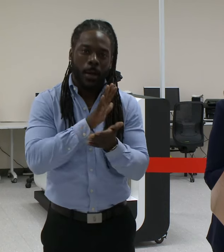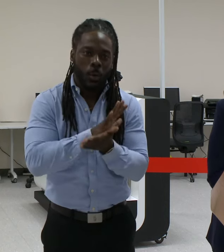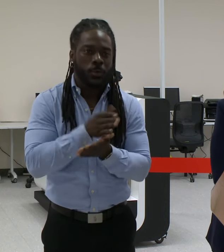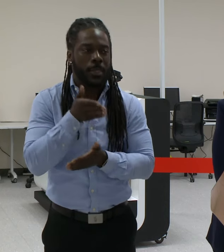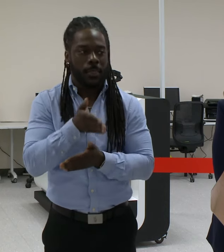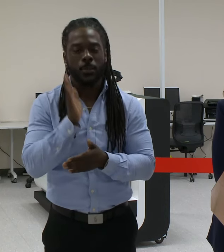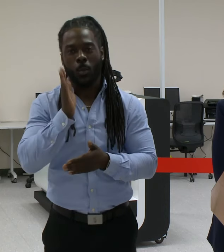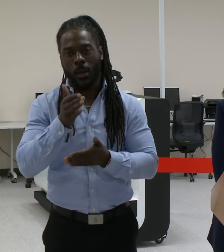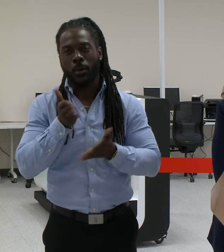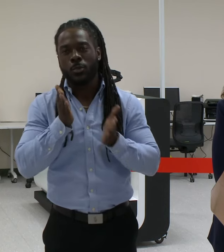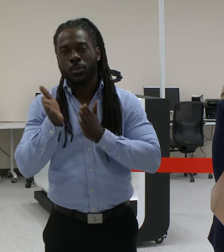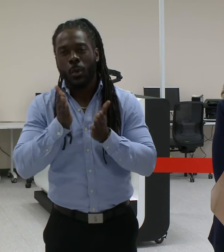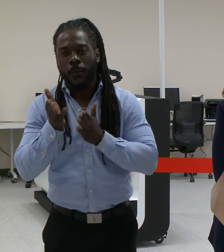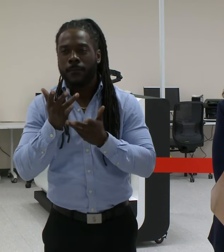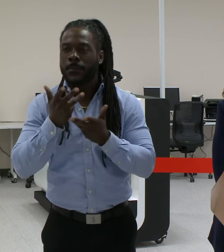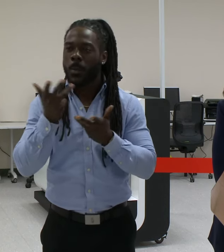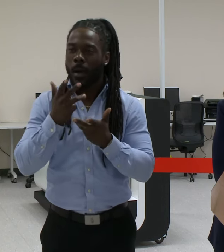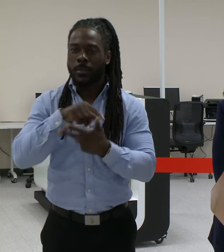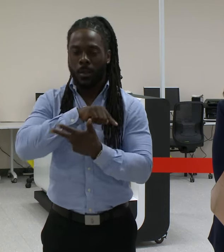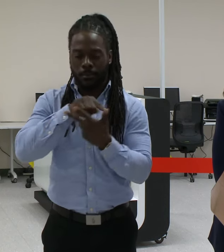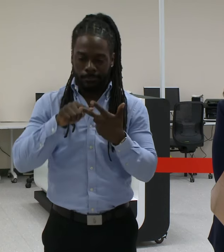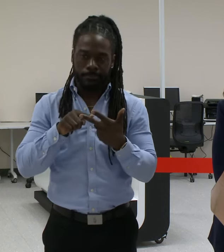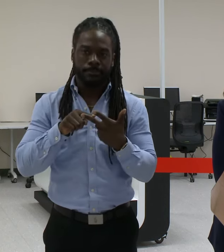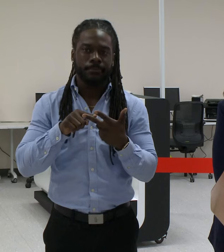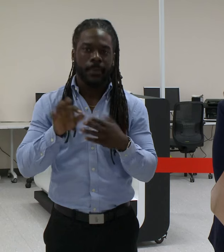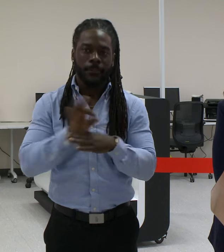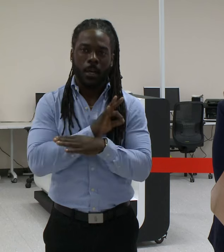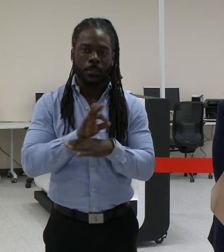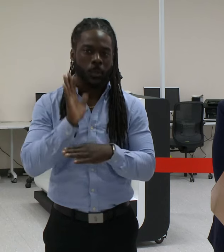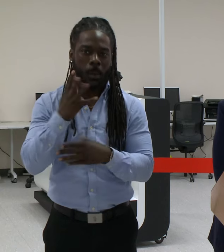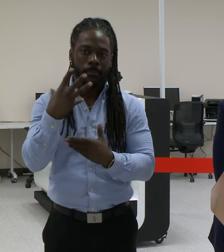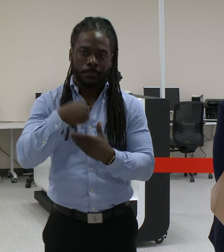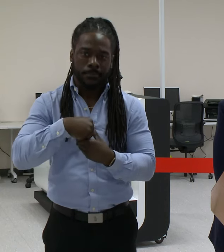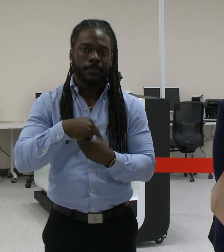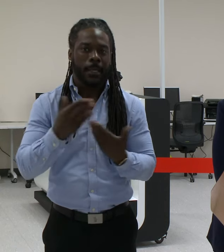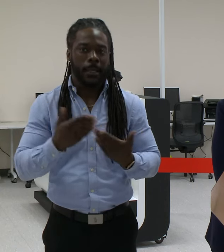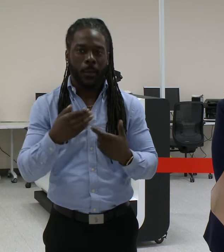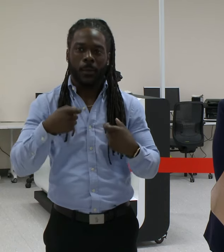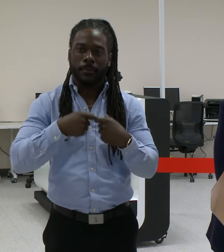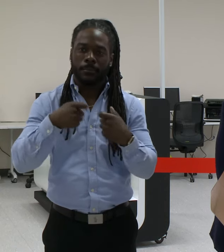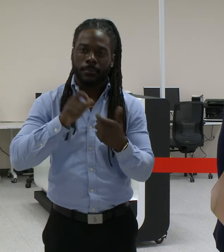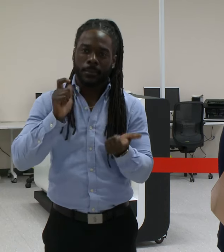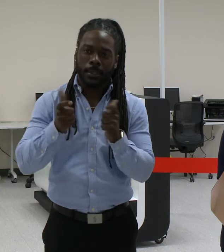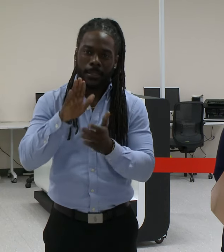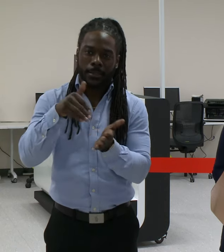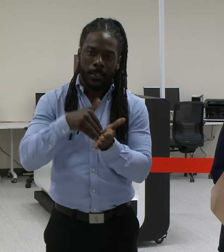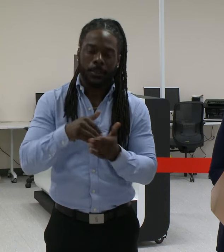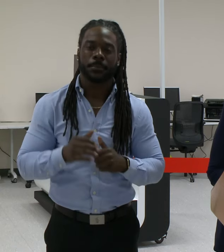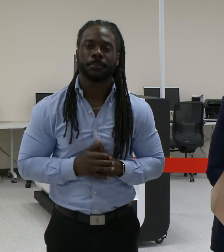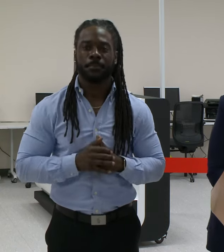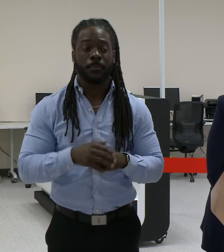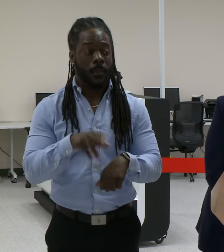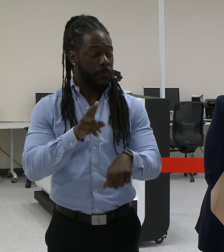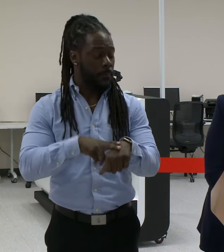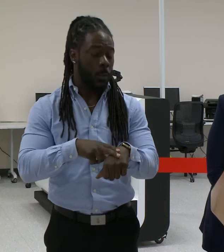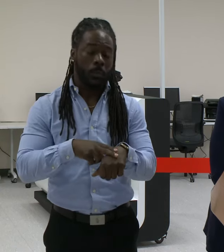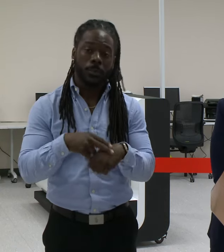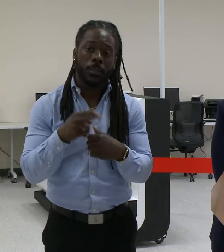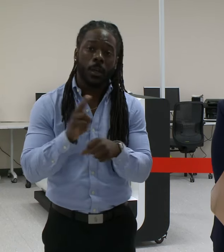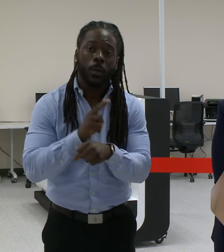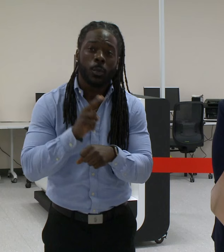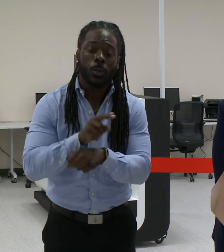actually serve as all three functions here at the Digitization Center. And of course, using